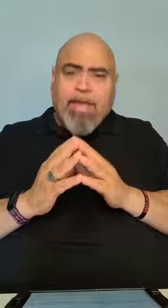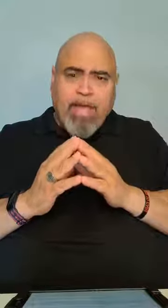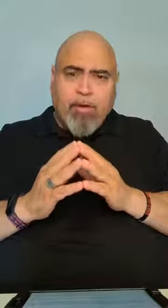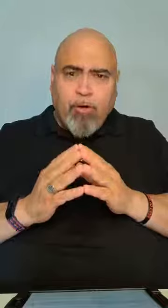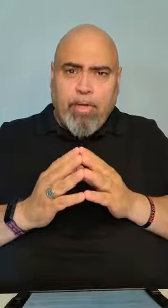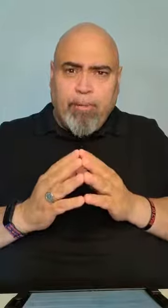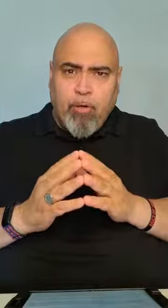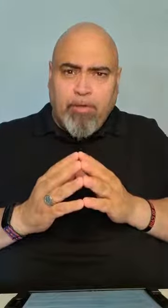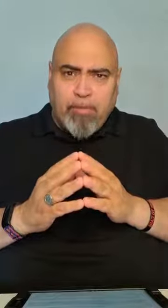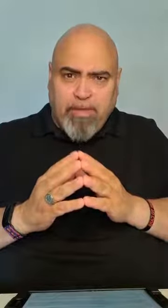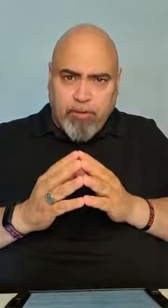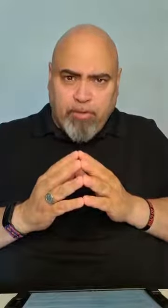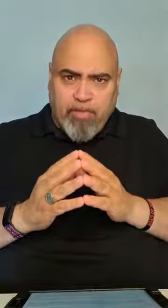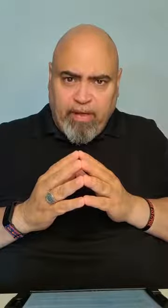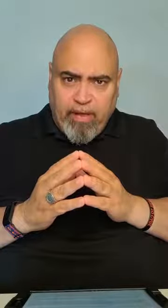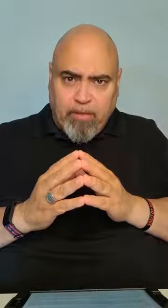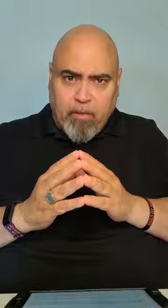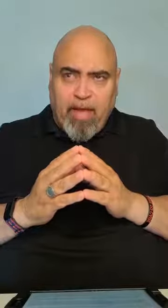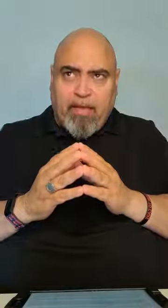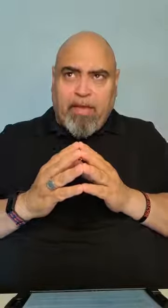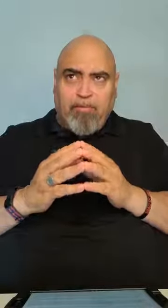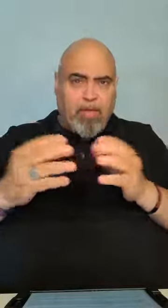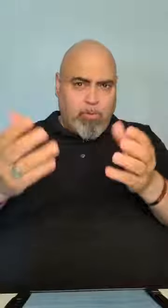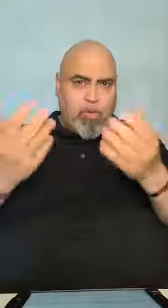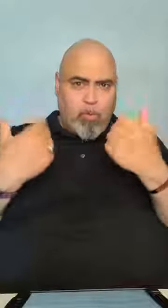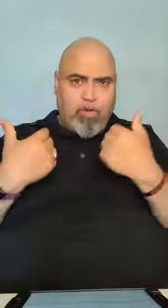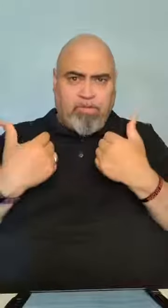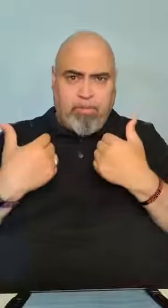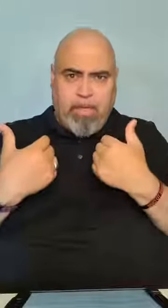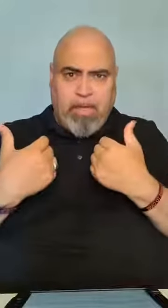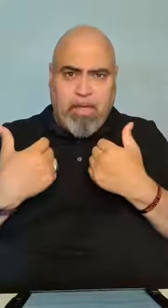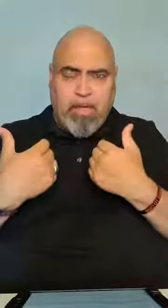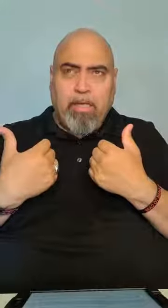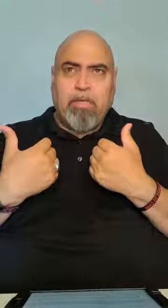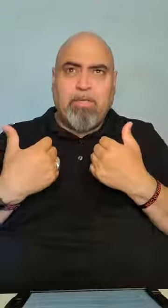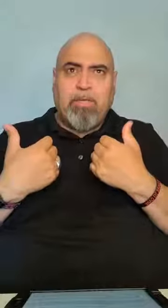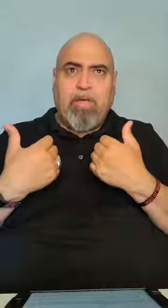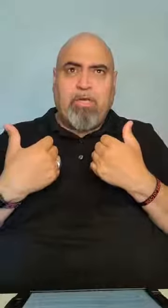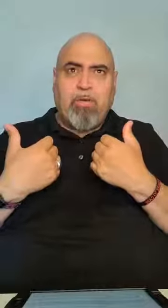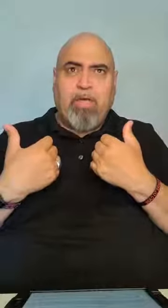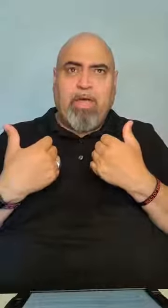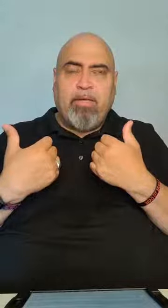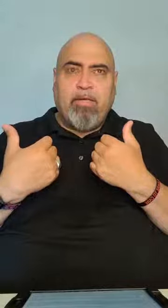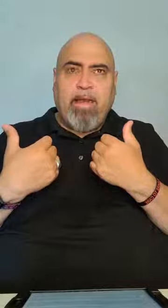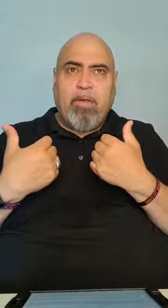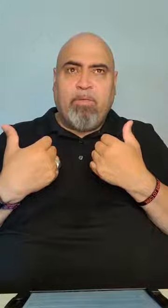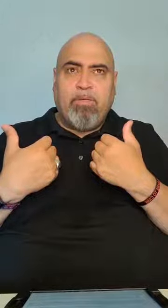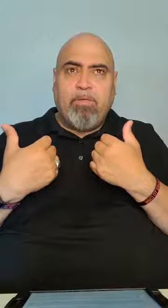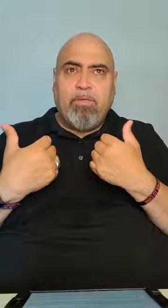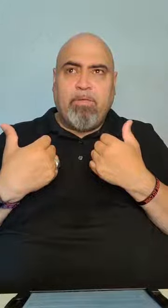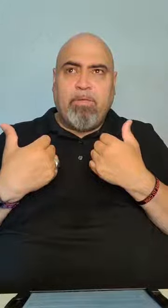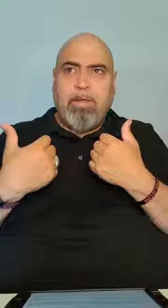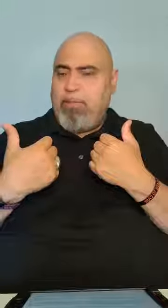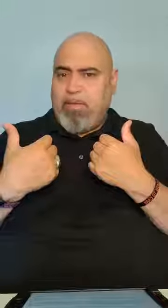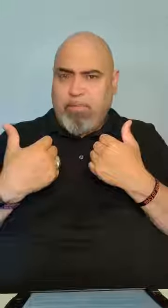not hurting person, place, or thing. So I that's what worked for me. So I knew that I would not be